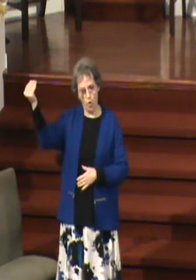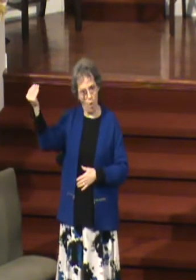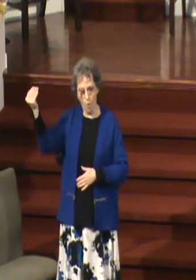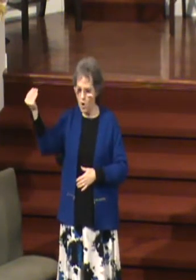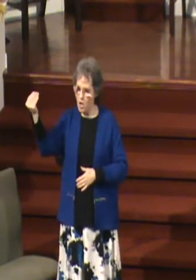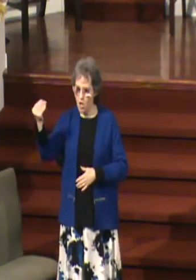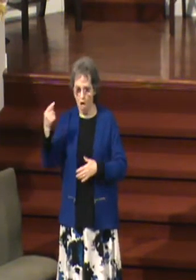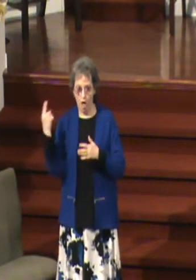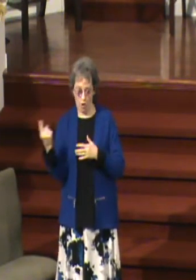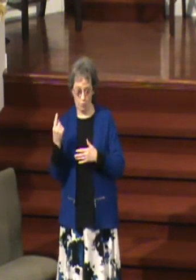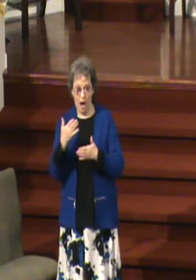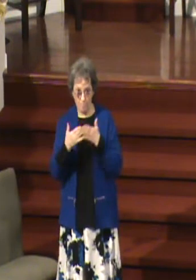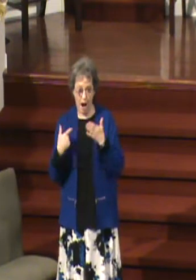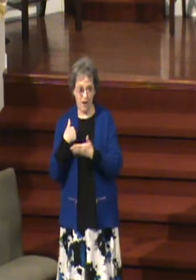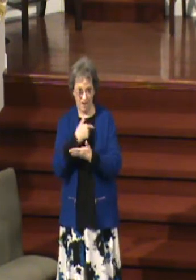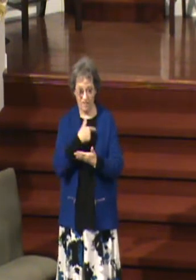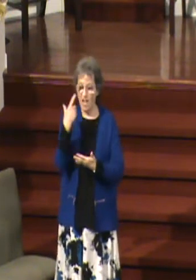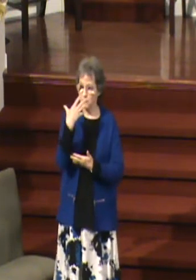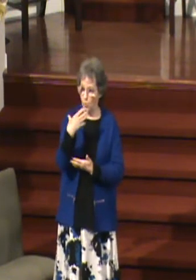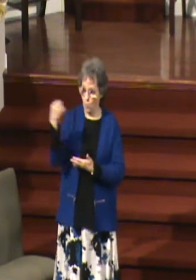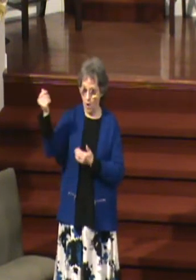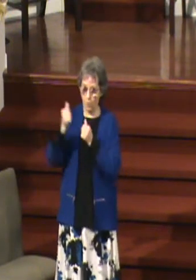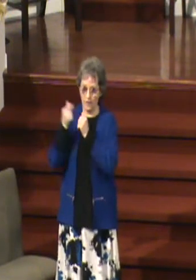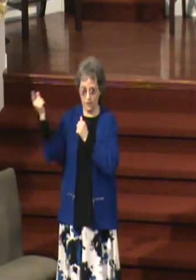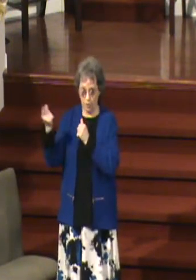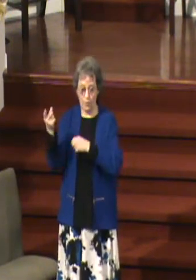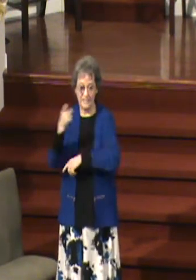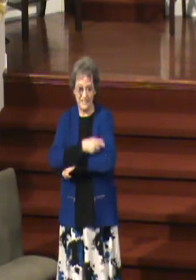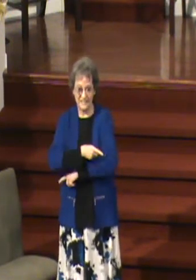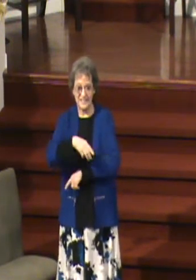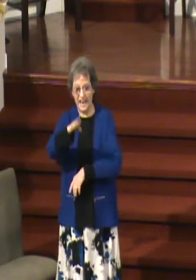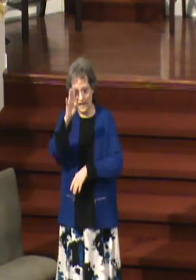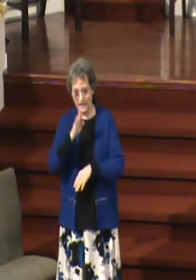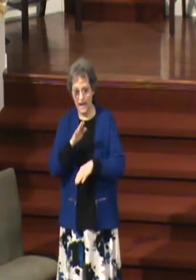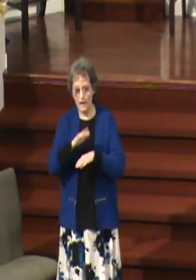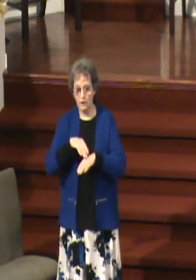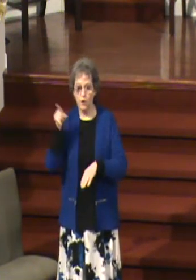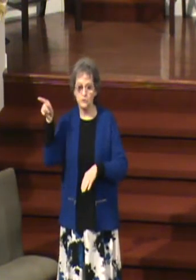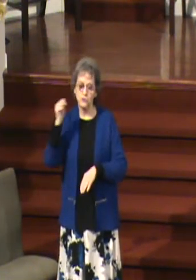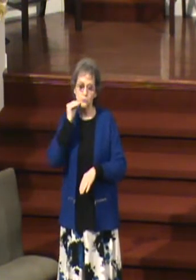with you the day God brought you home. Love, Mom. Thank you.